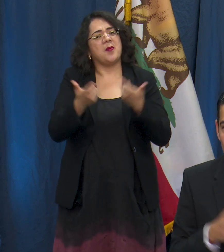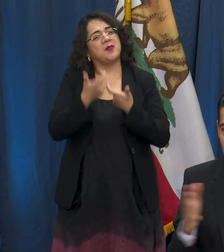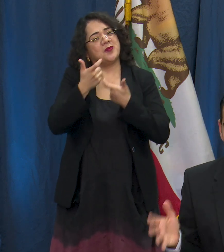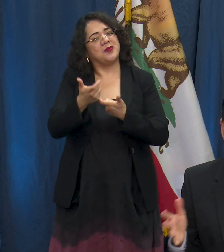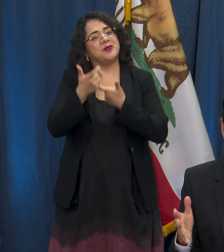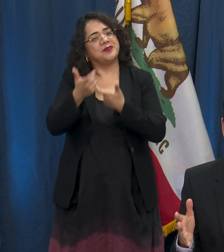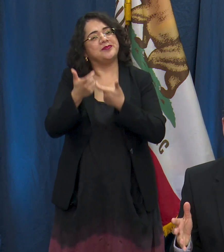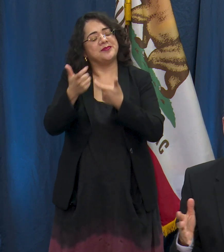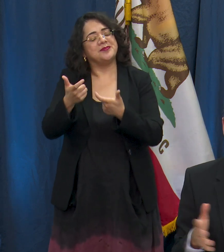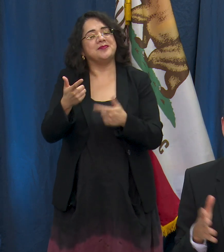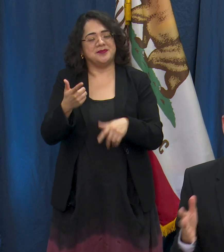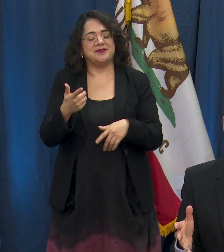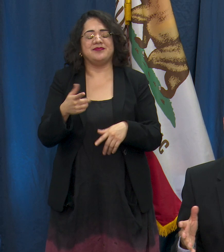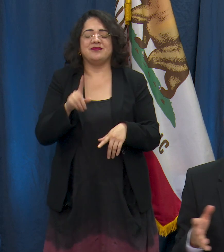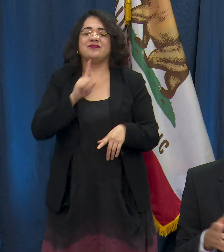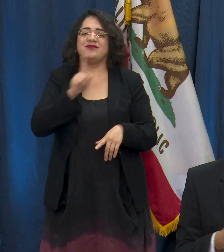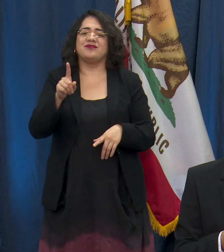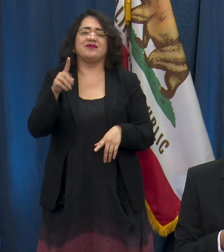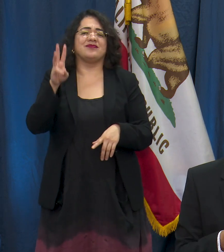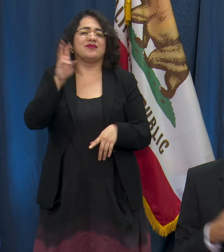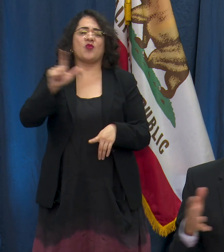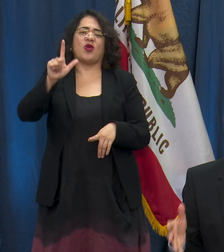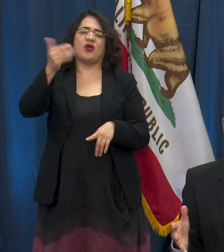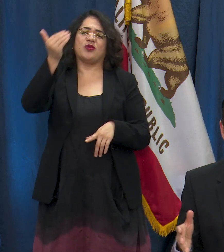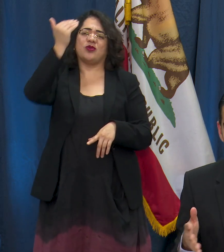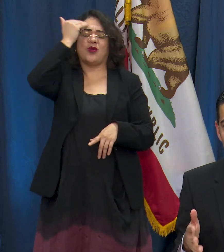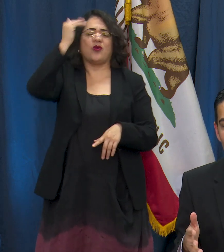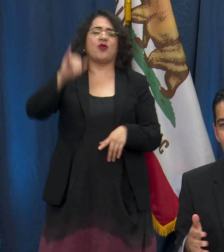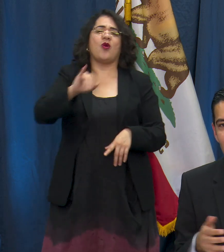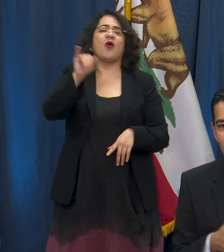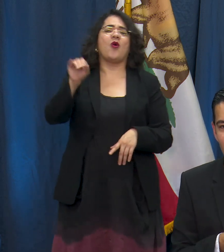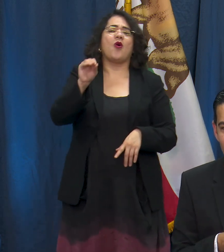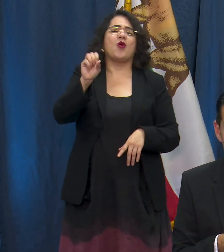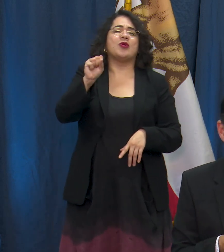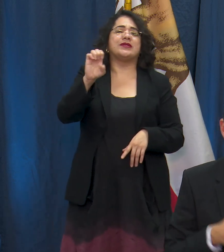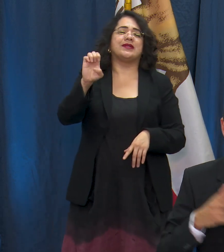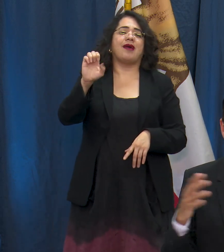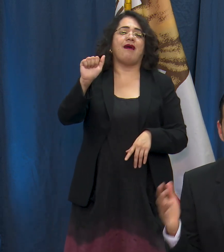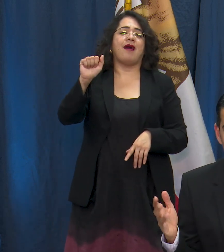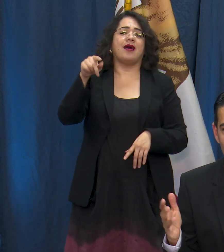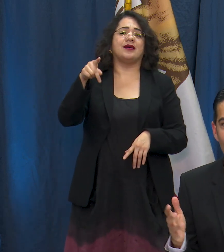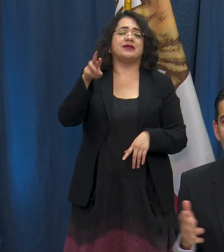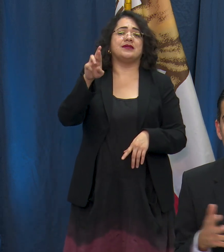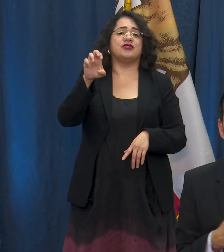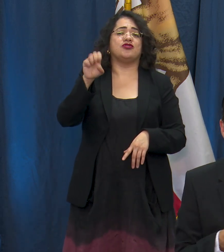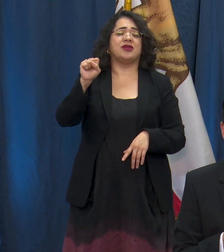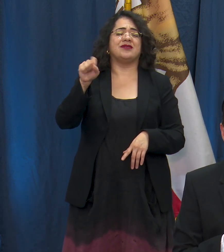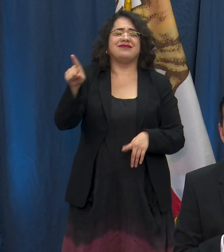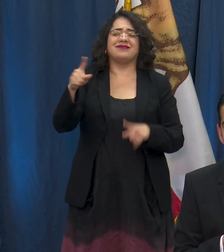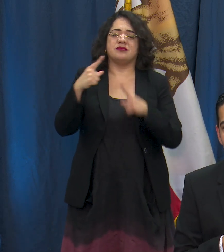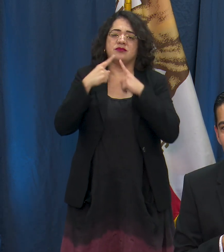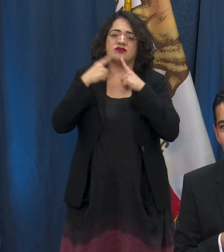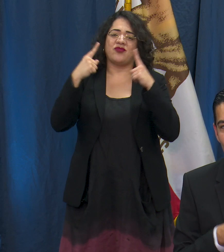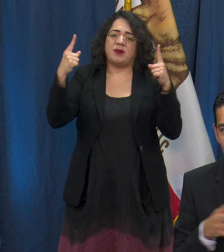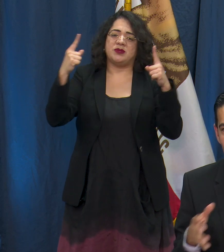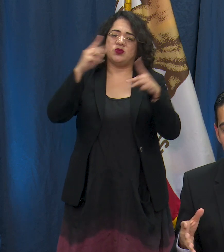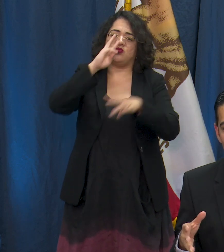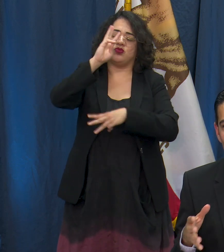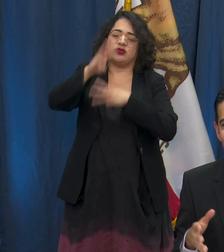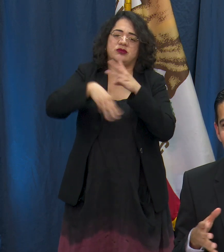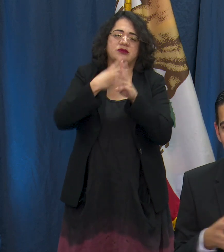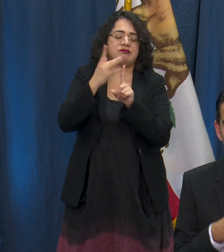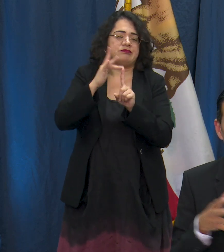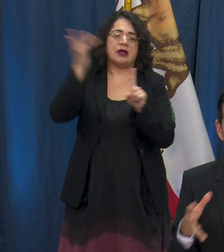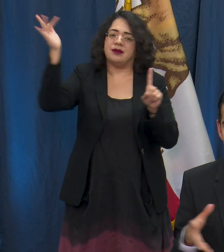a wonderful, of course, well-known chef, Jose Andres, who is a global phenomenon, has started